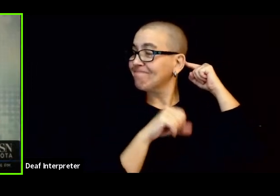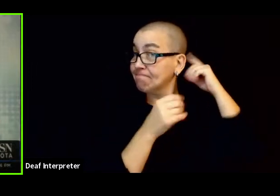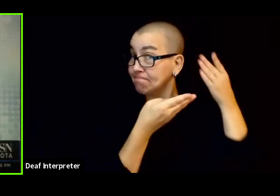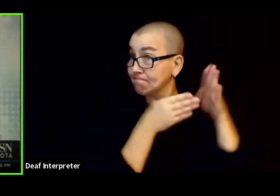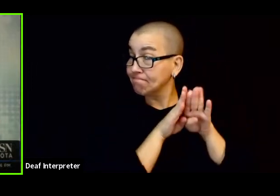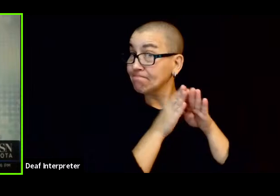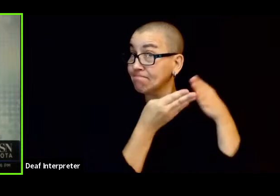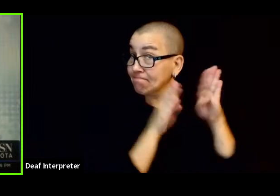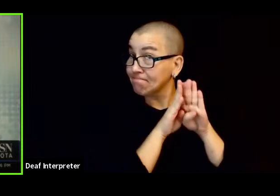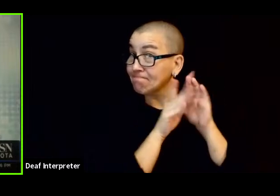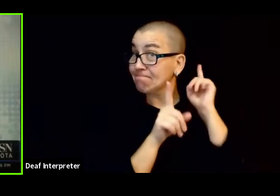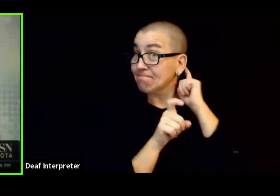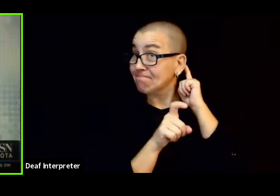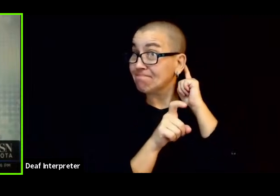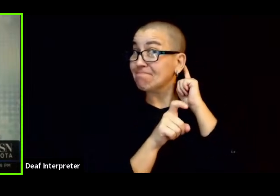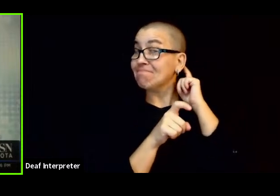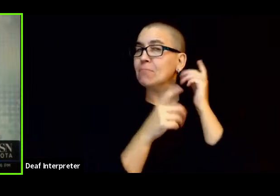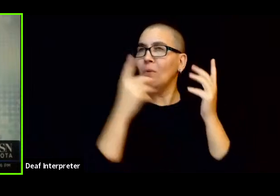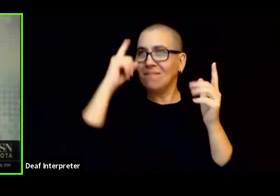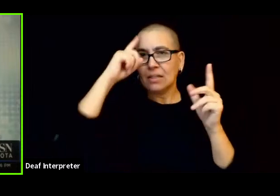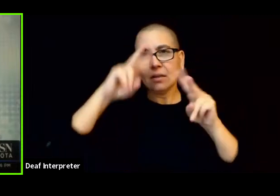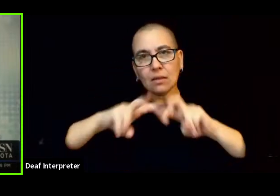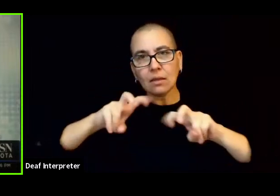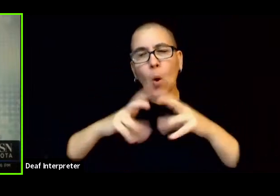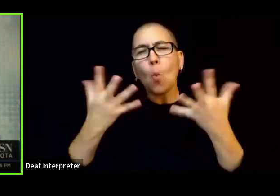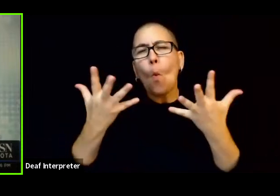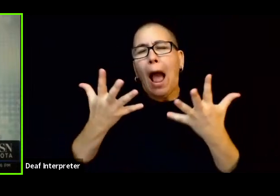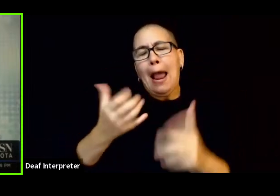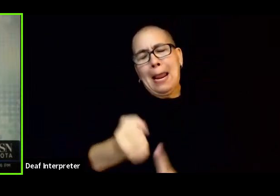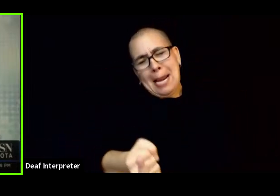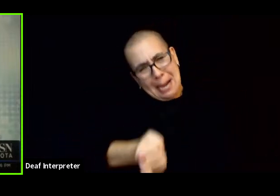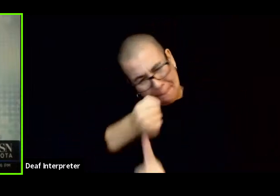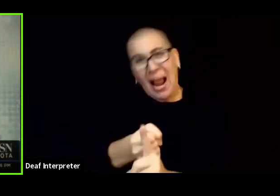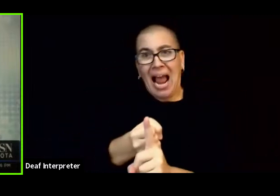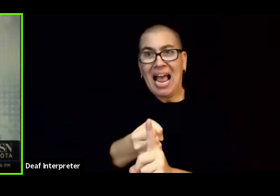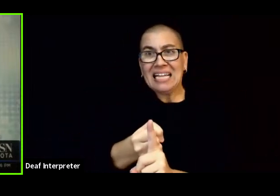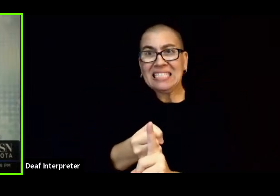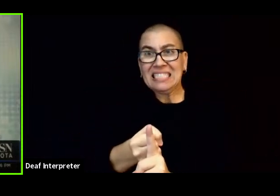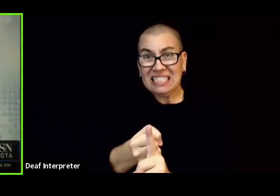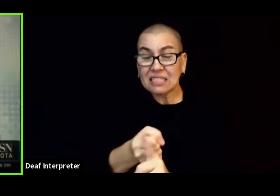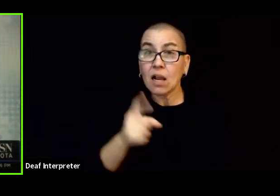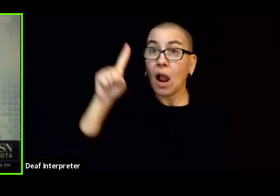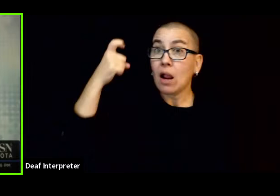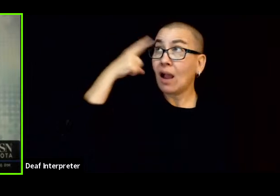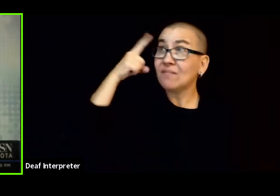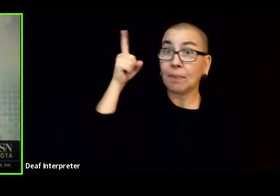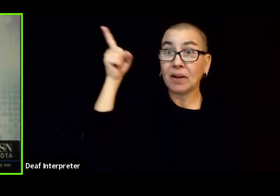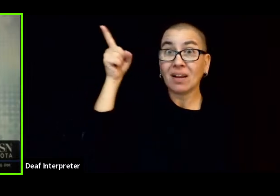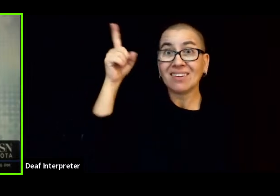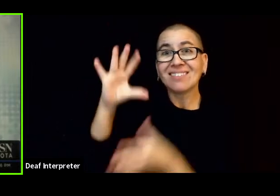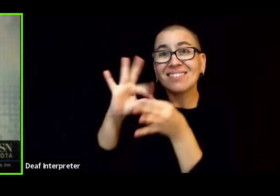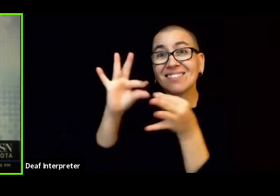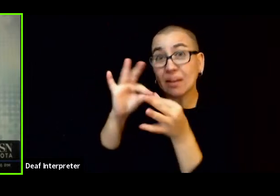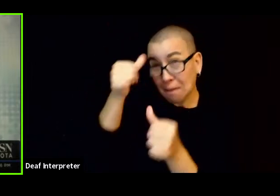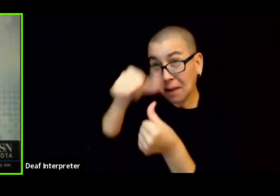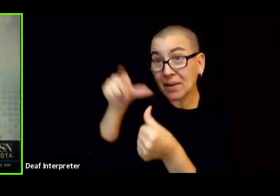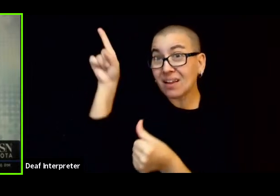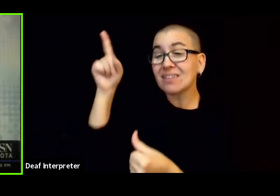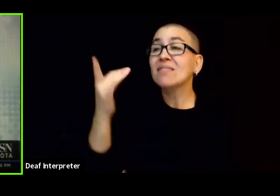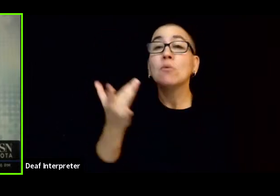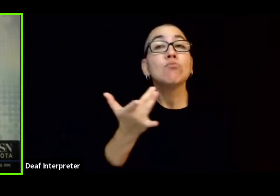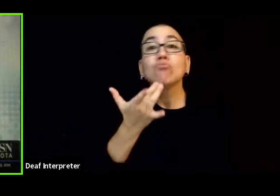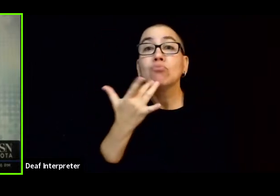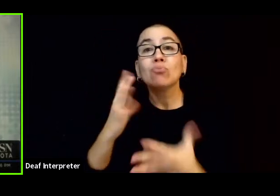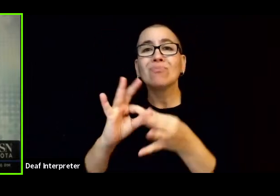think you've heard the governor speak to his preference for strategies that will be the most focused